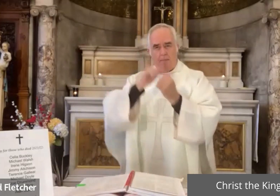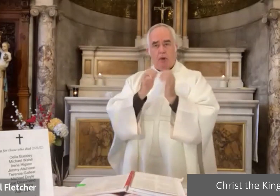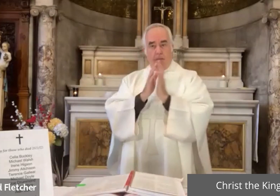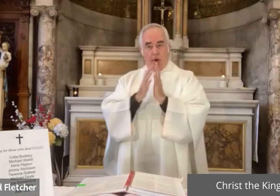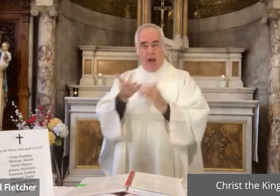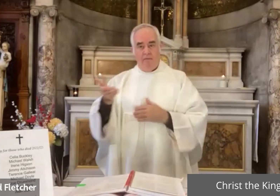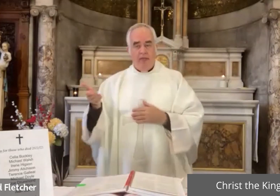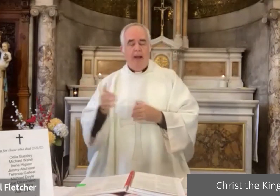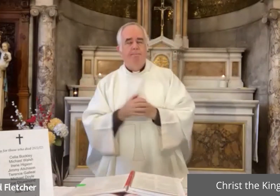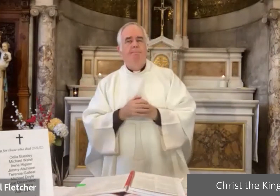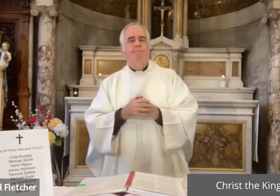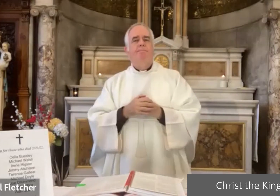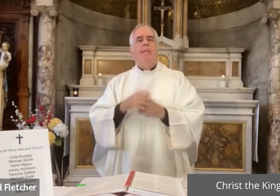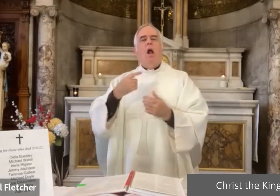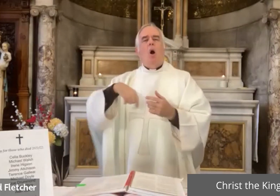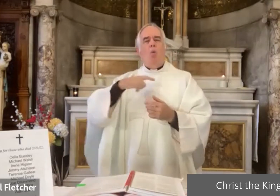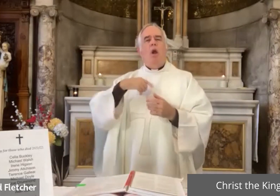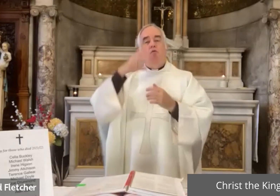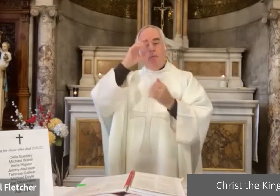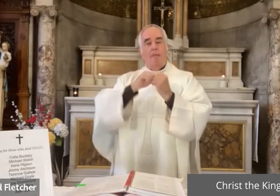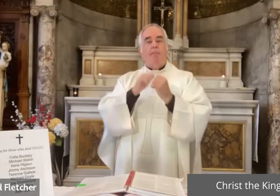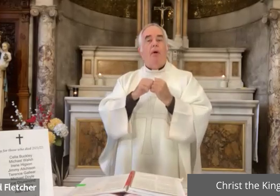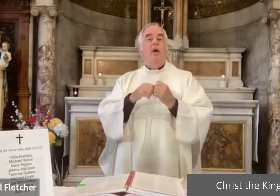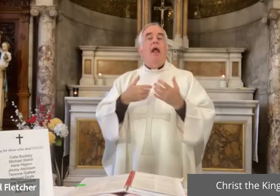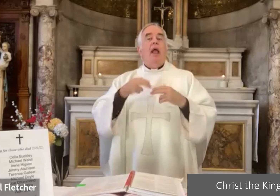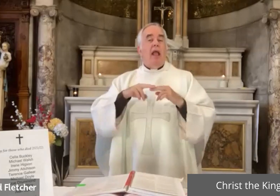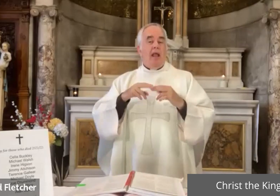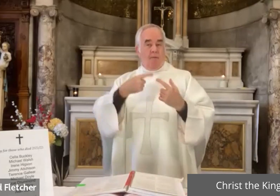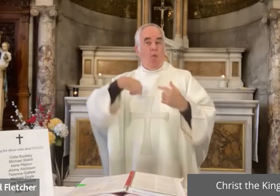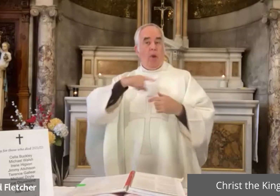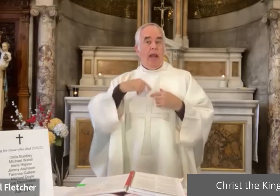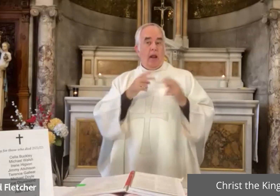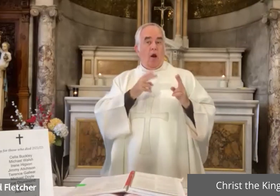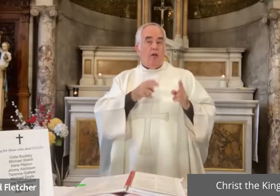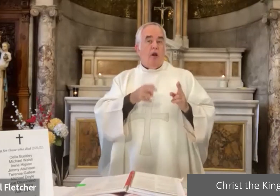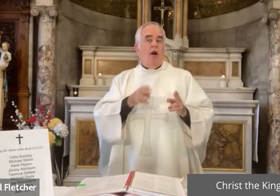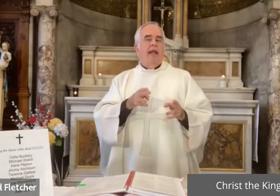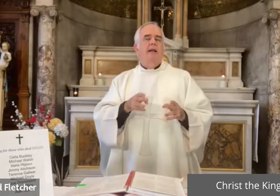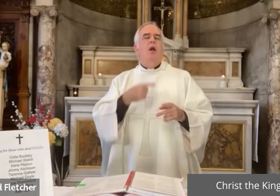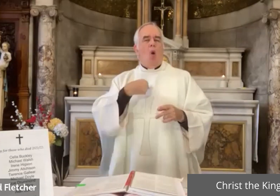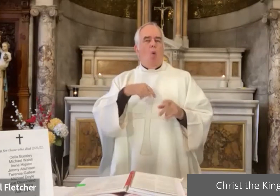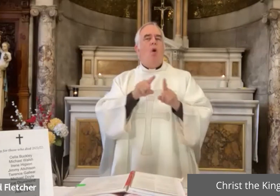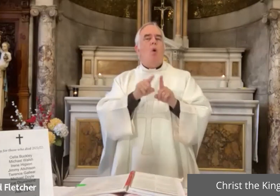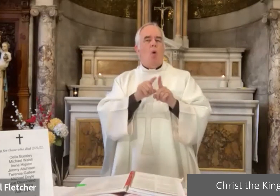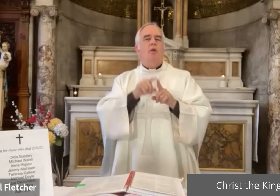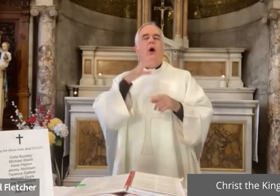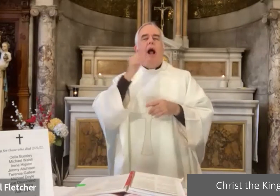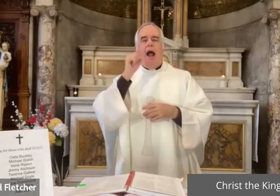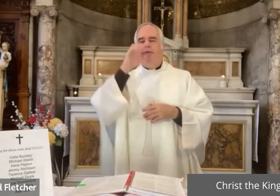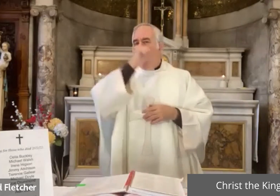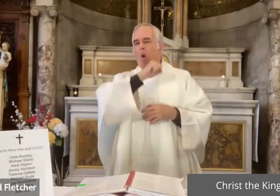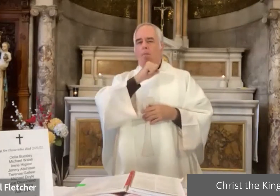we remember to pray for them, we remember if we are dying, we